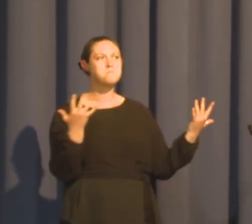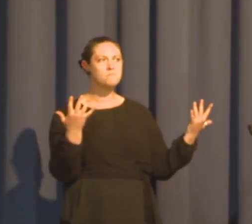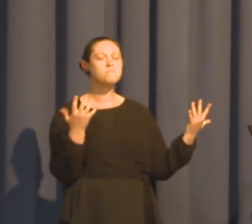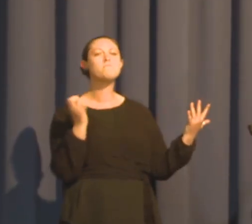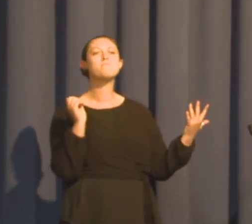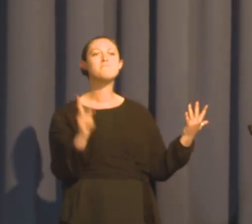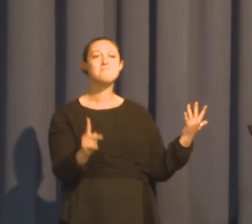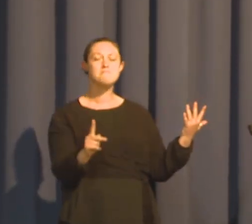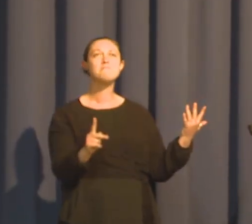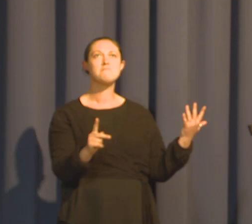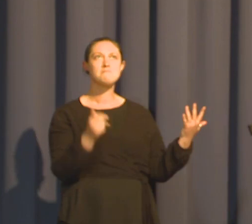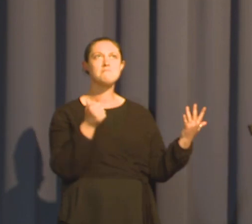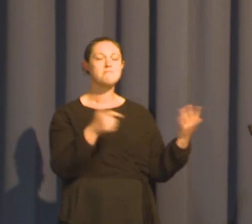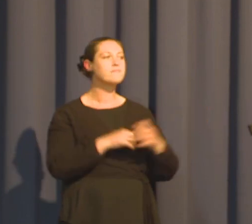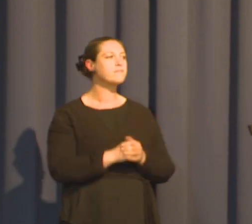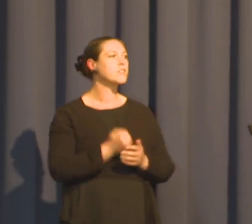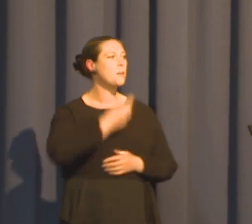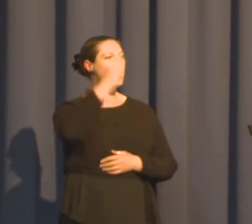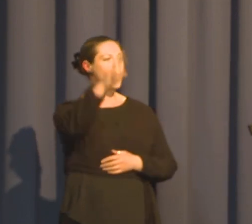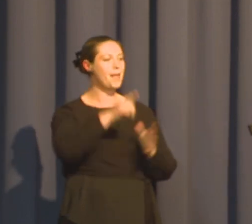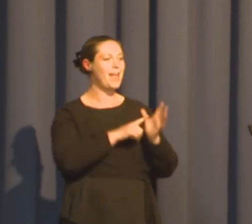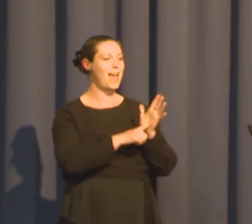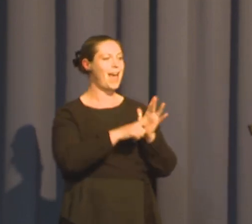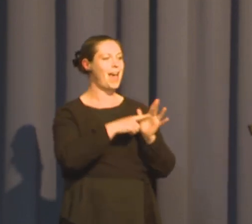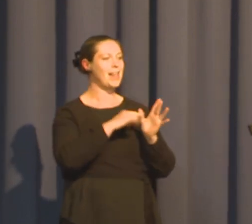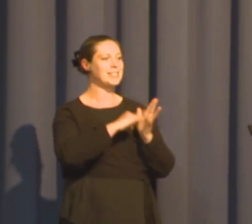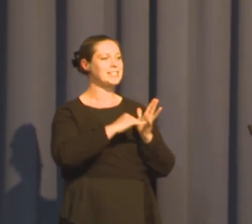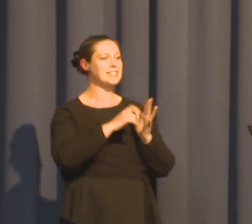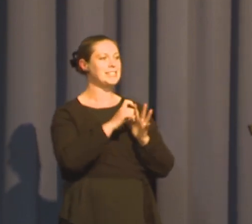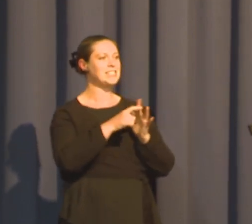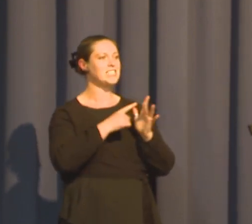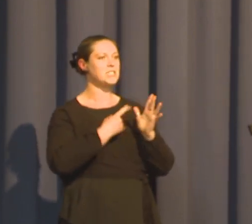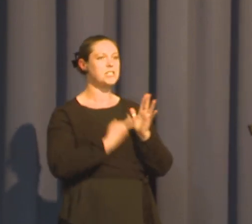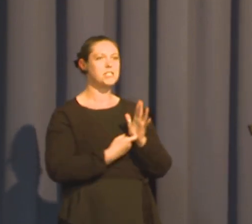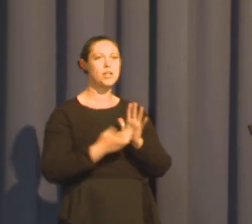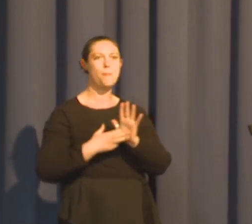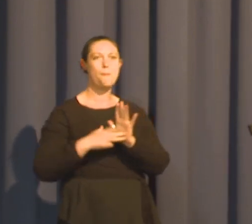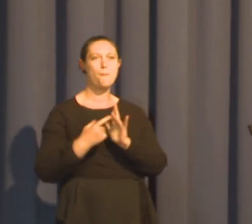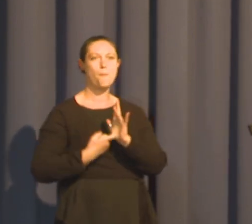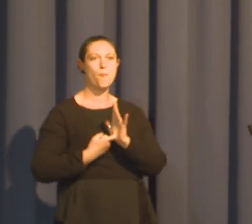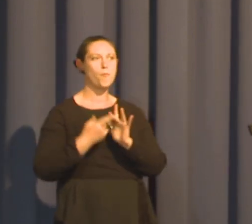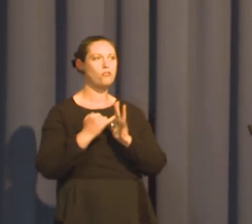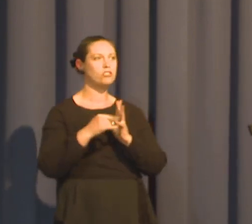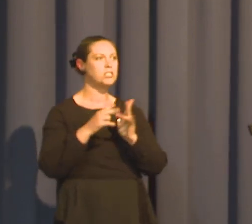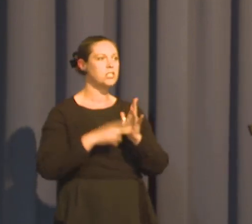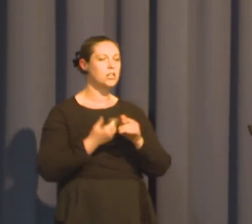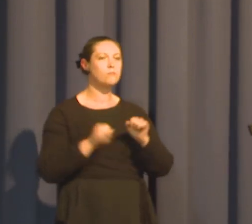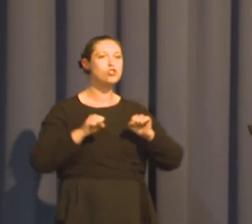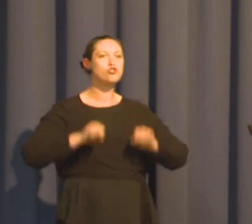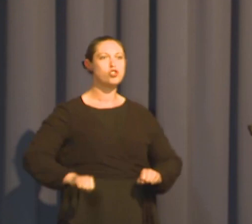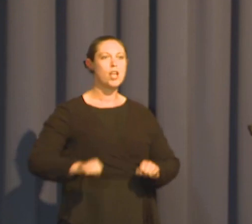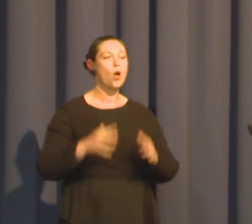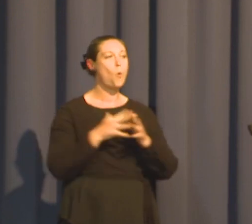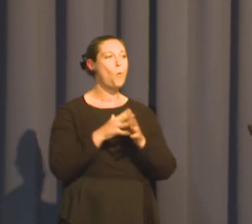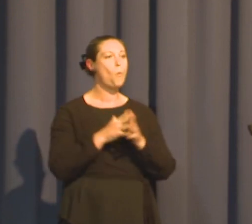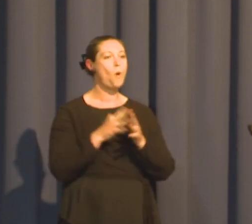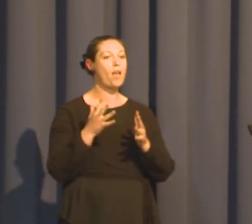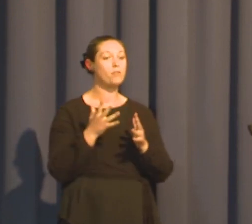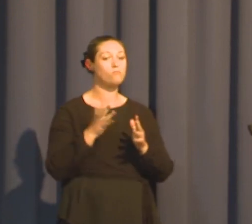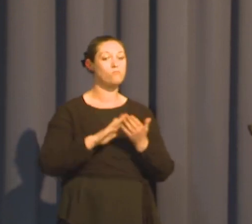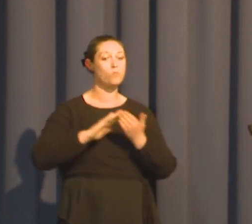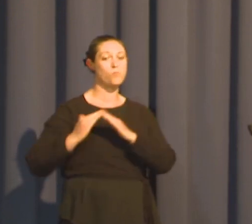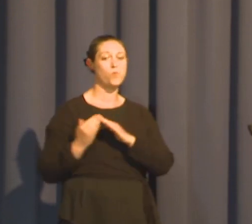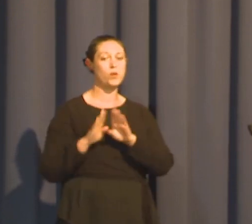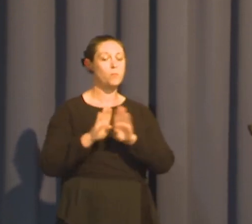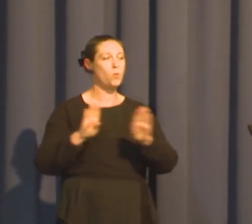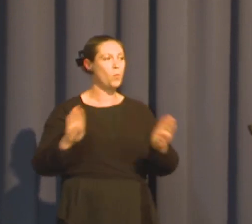Right, thanks for that. My name is Alistair Morrison and I am currently chairman of the Waikouaiti Coast Community Board. And also here this evening we